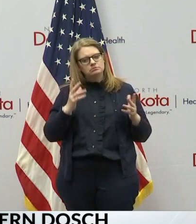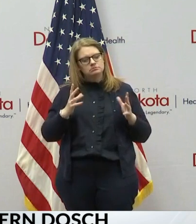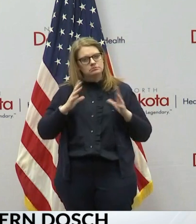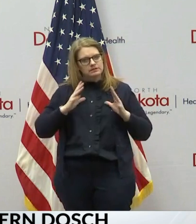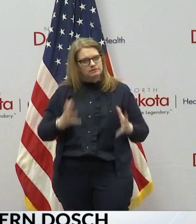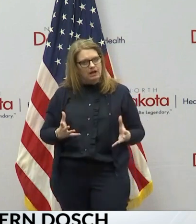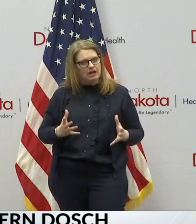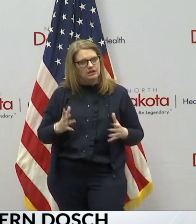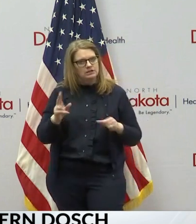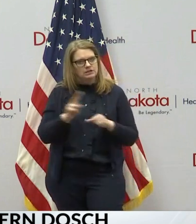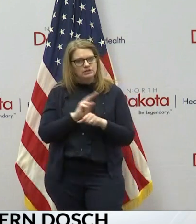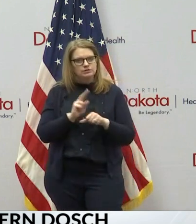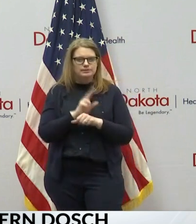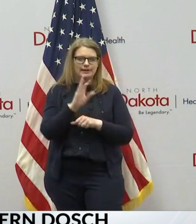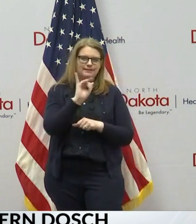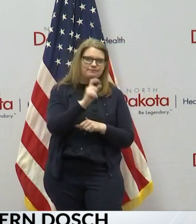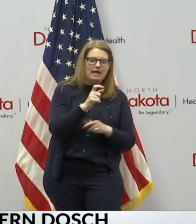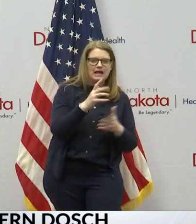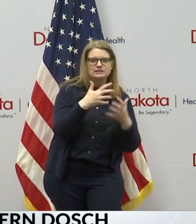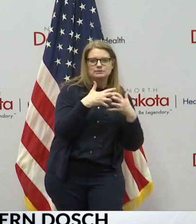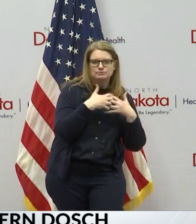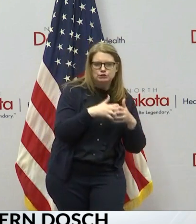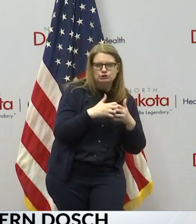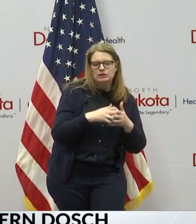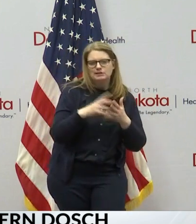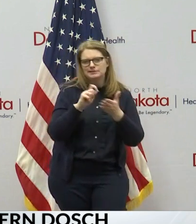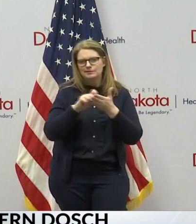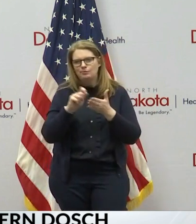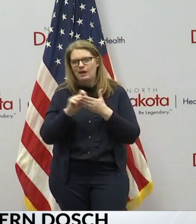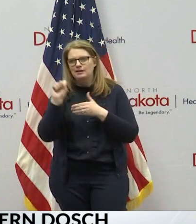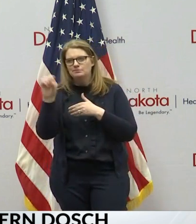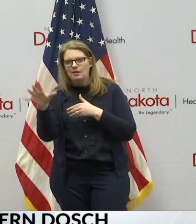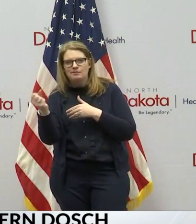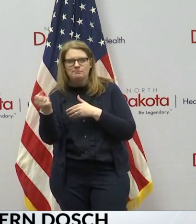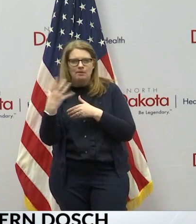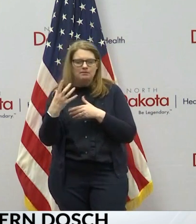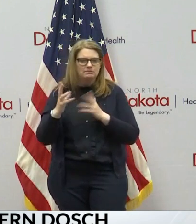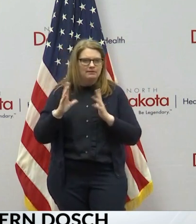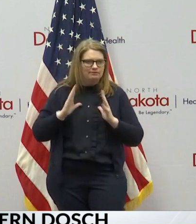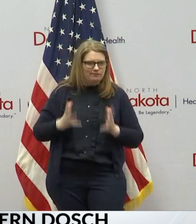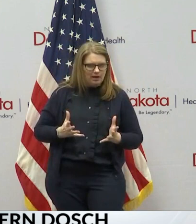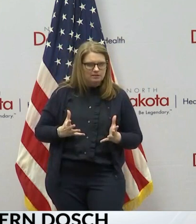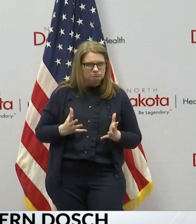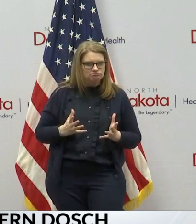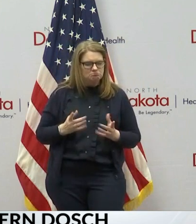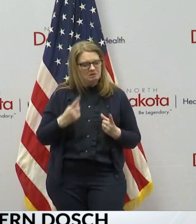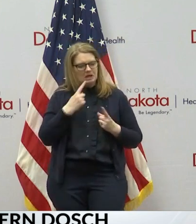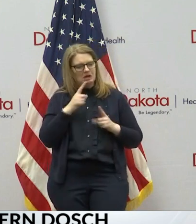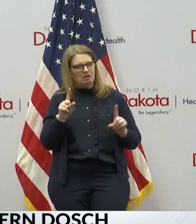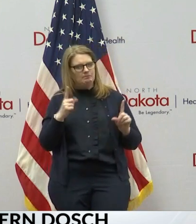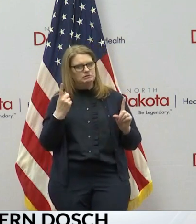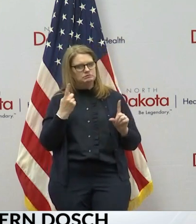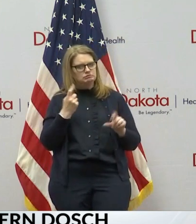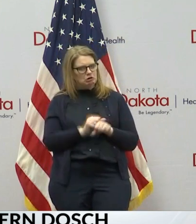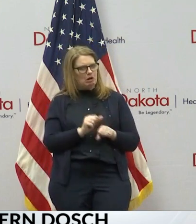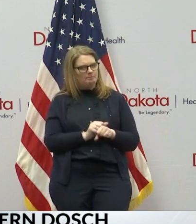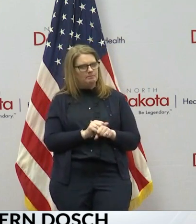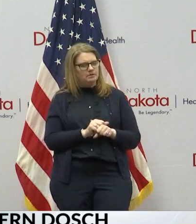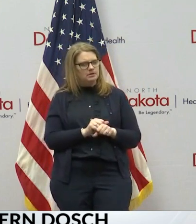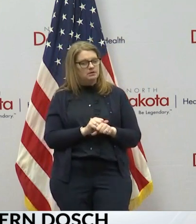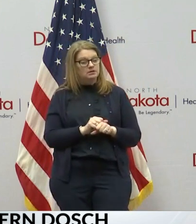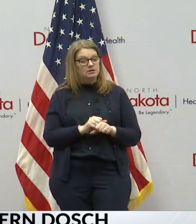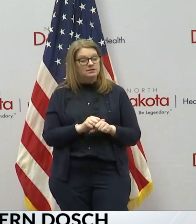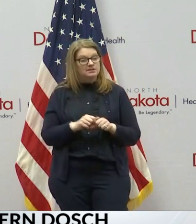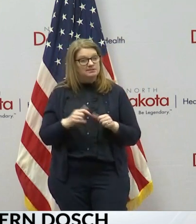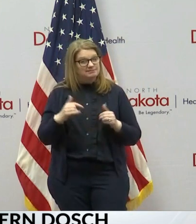using fax machines and written forms, and we were able to get the job done doing that. But as you've heard the scope